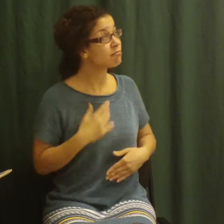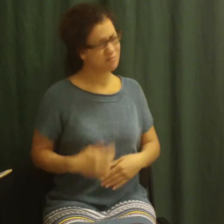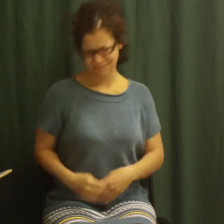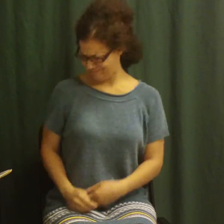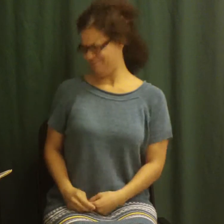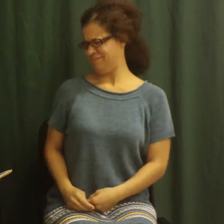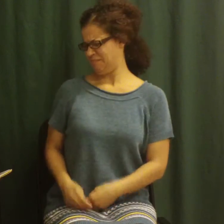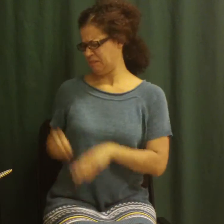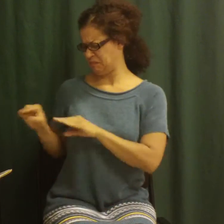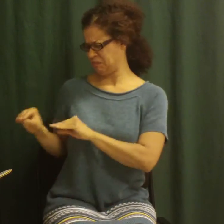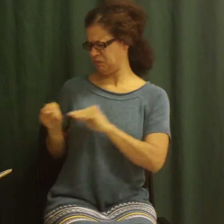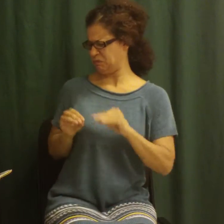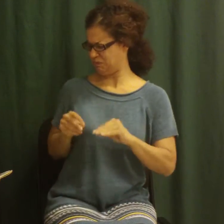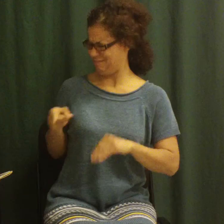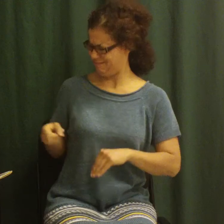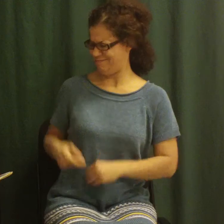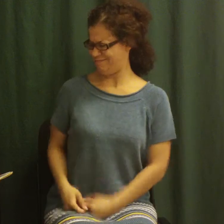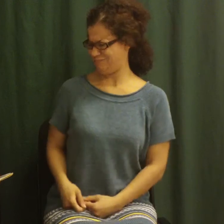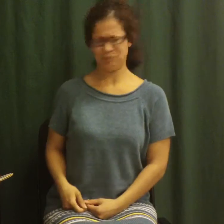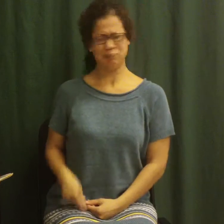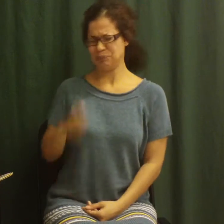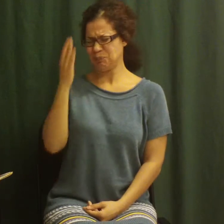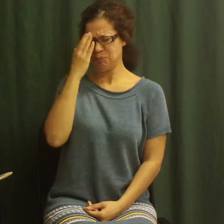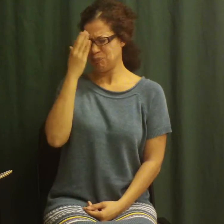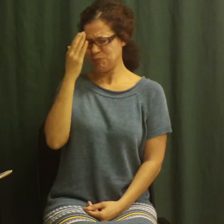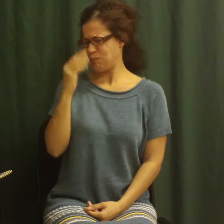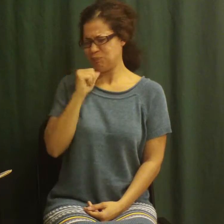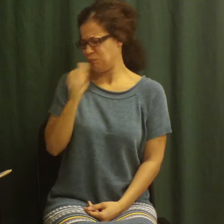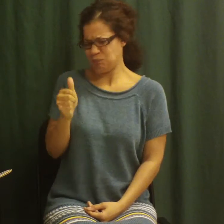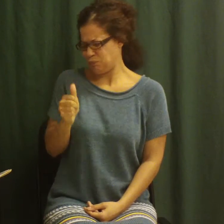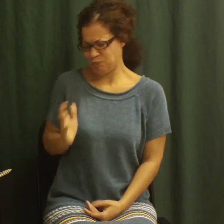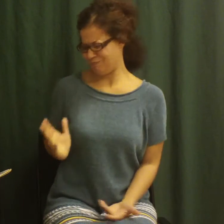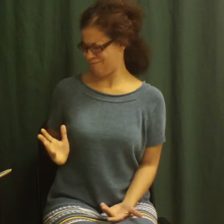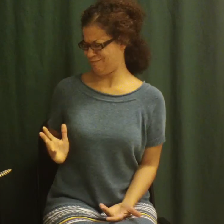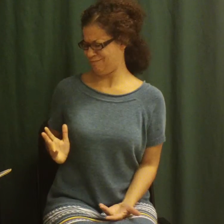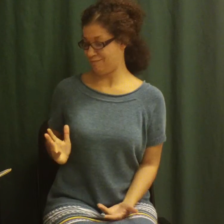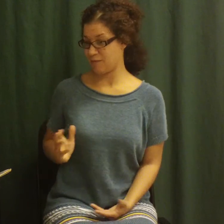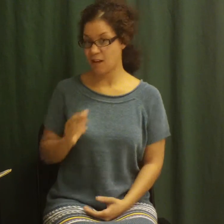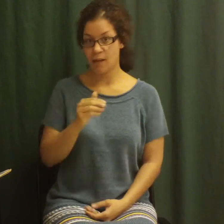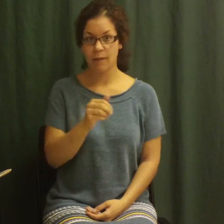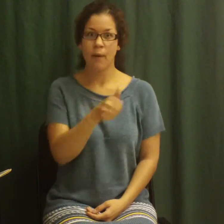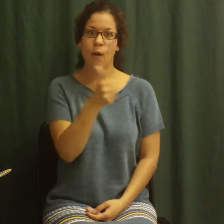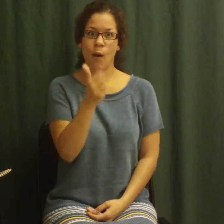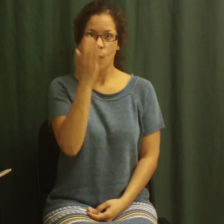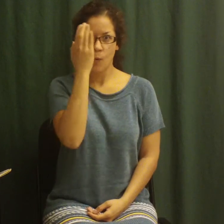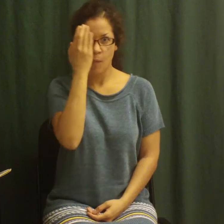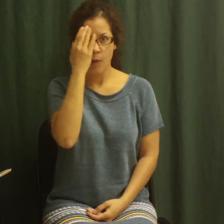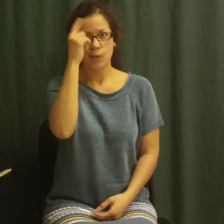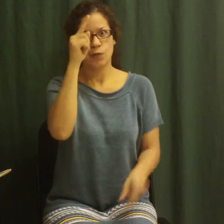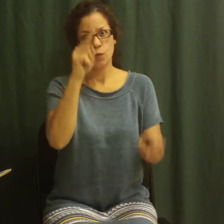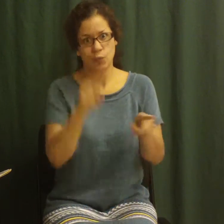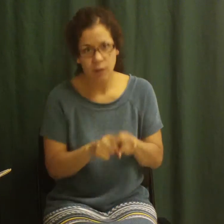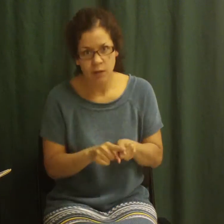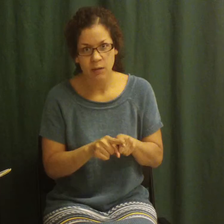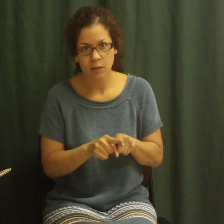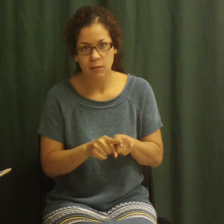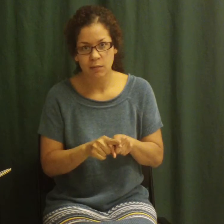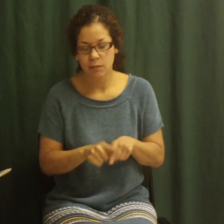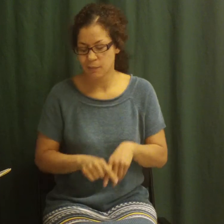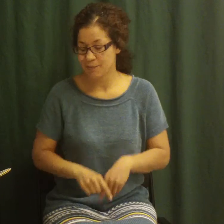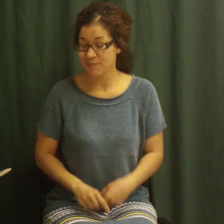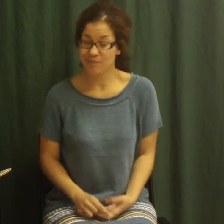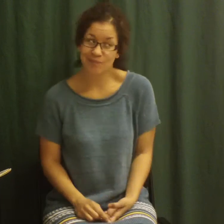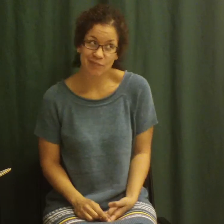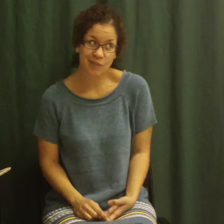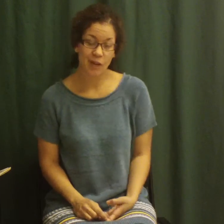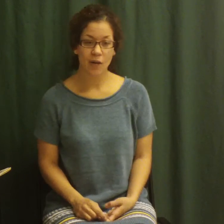bellowed. "Pirates don't tuck." "No tucking," the crew cried. And the only thing they